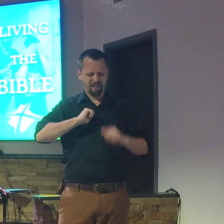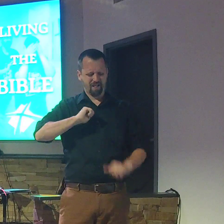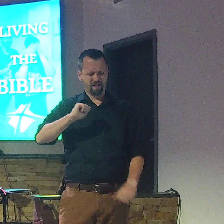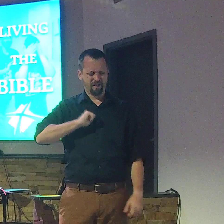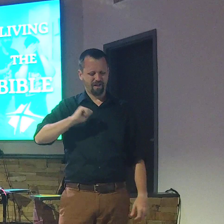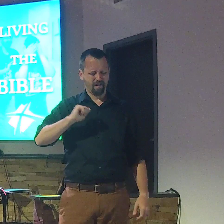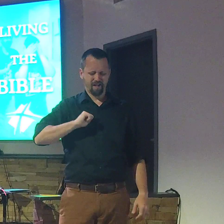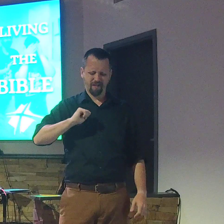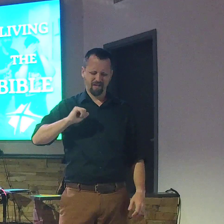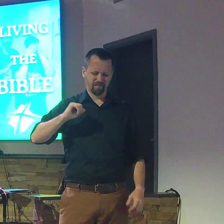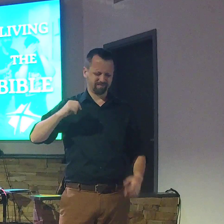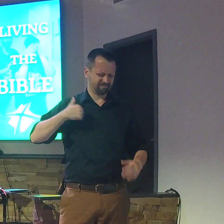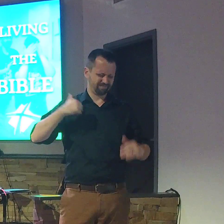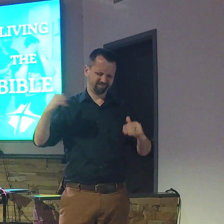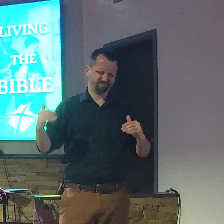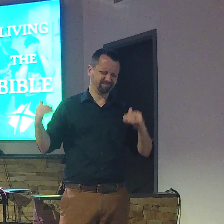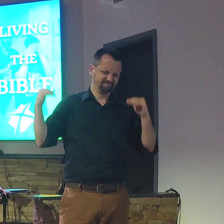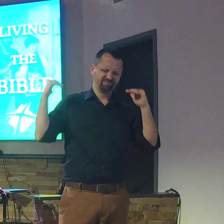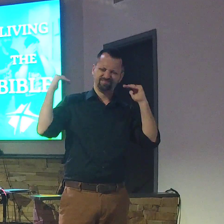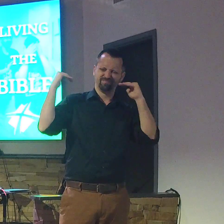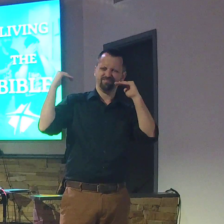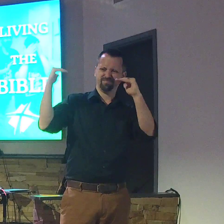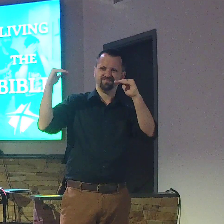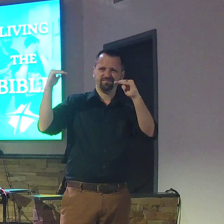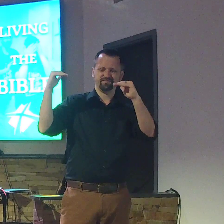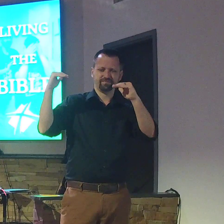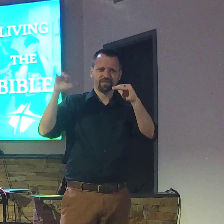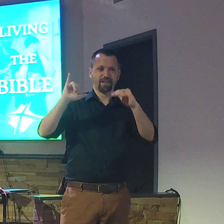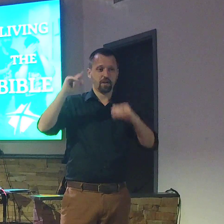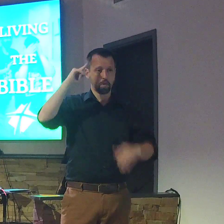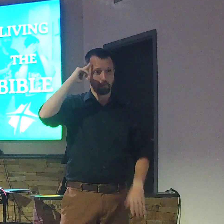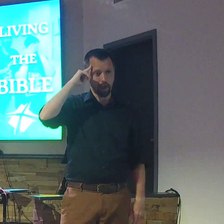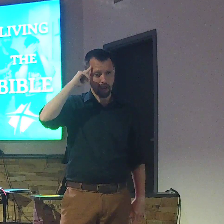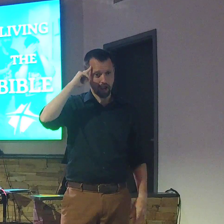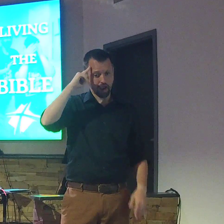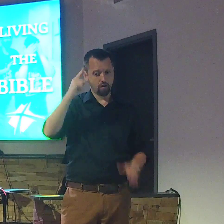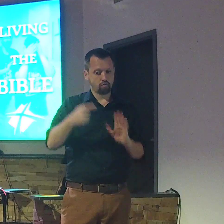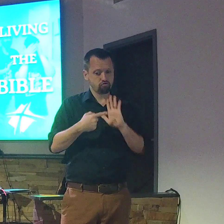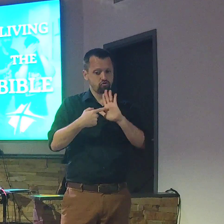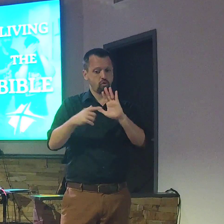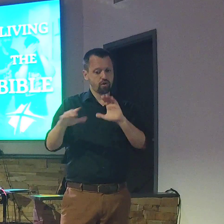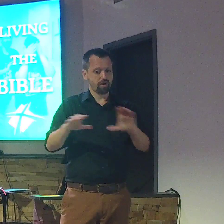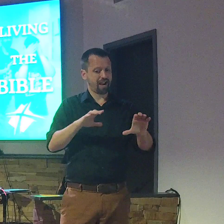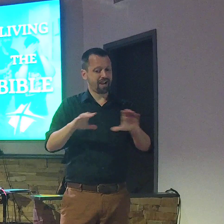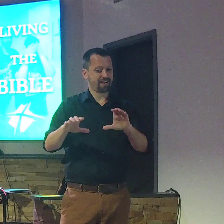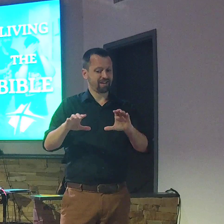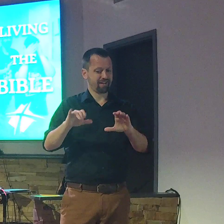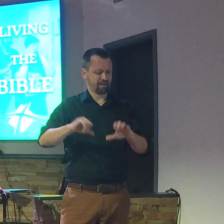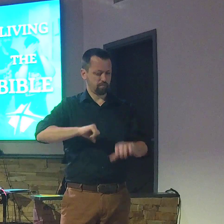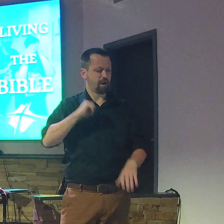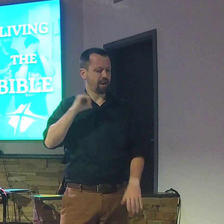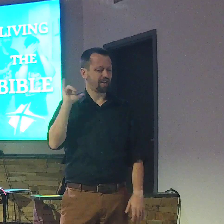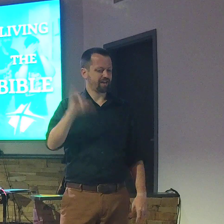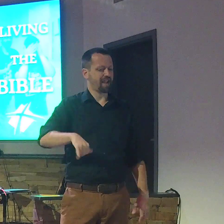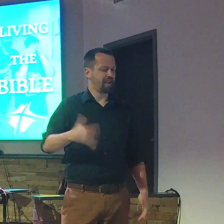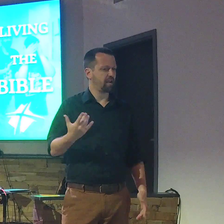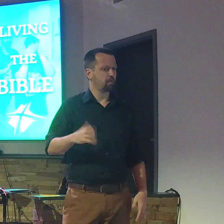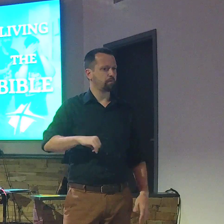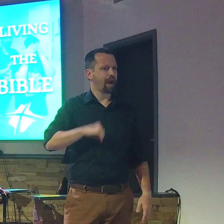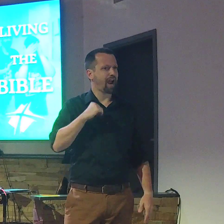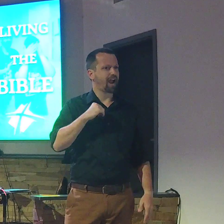own superiority, whether as cherished in your mind or as displayed in your conduct. Pride is essentially